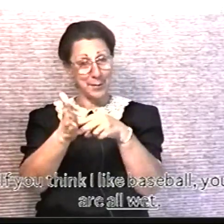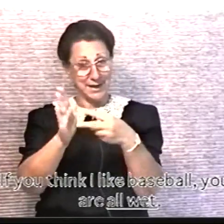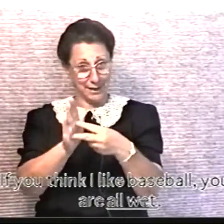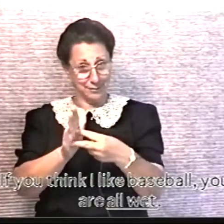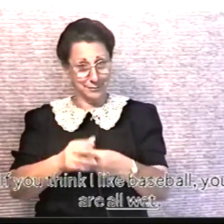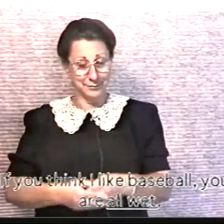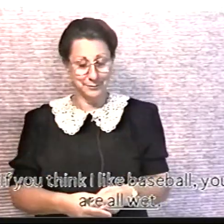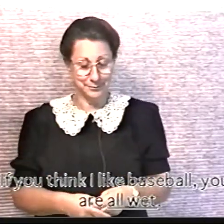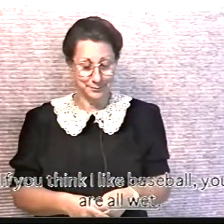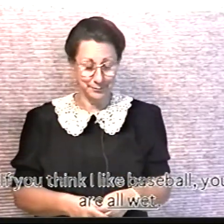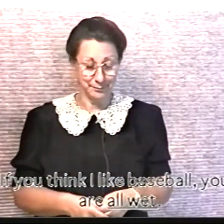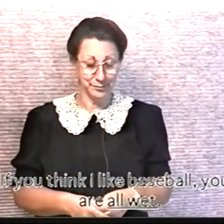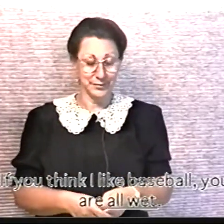meaning.